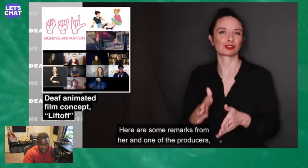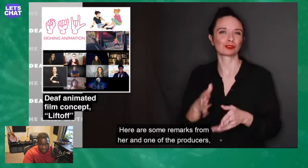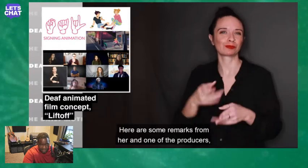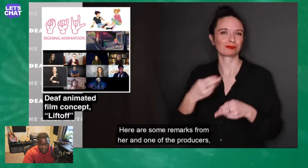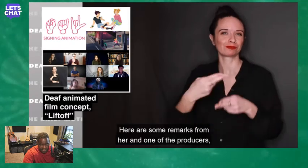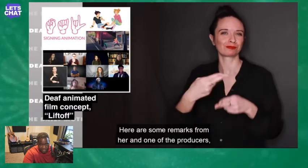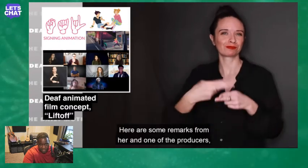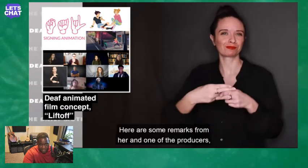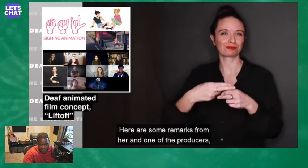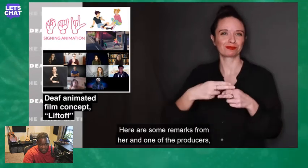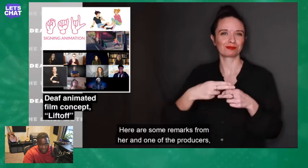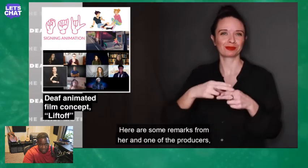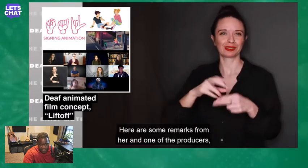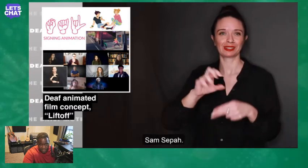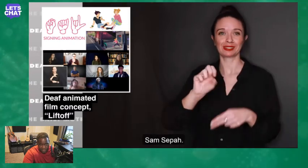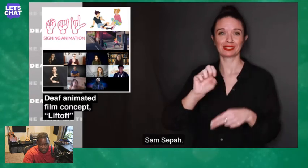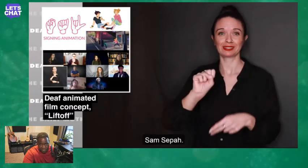making